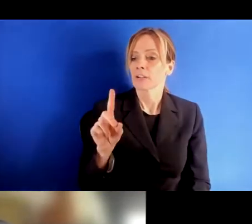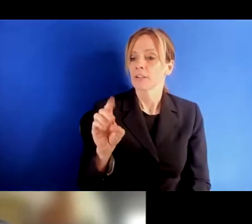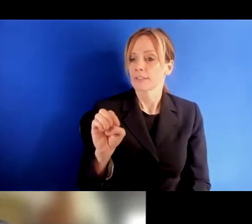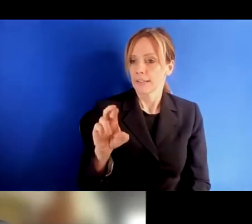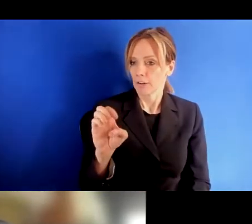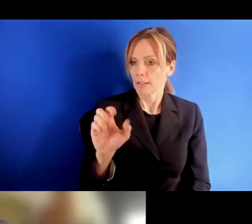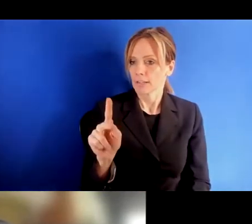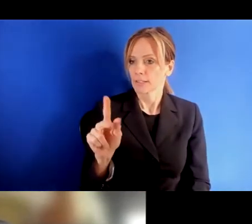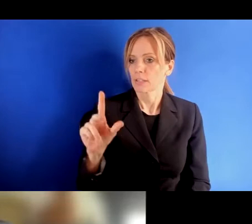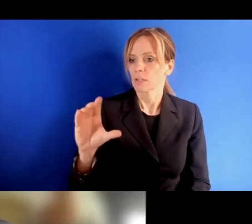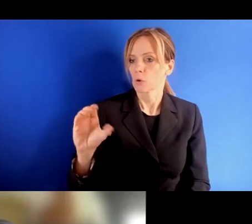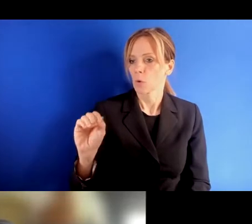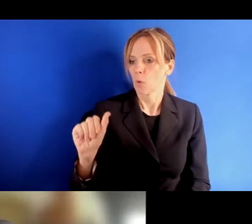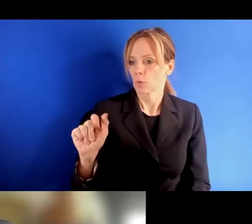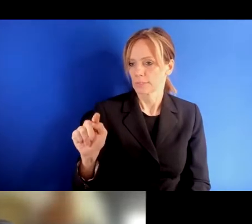next.